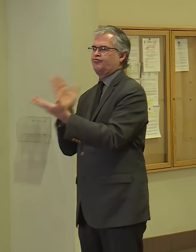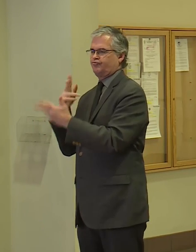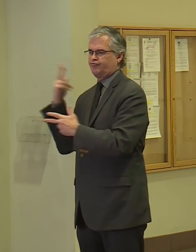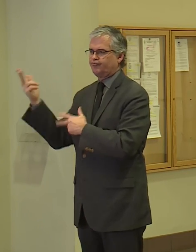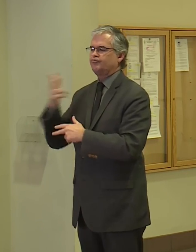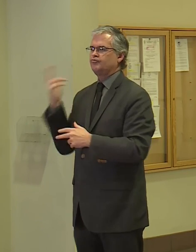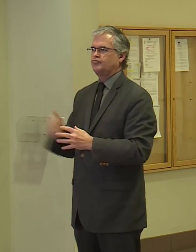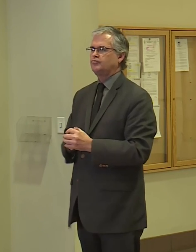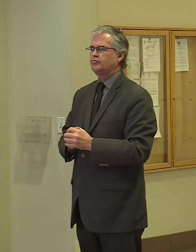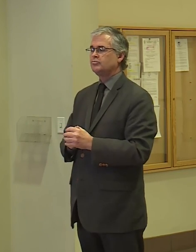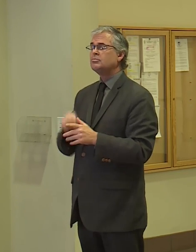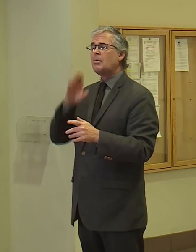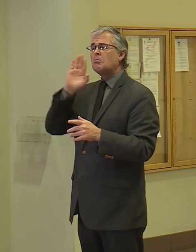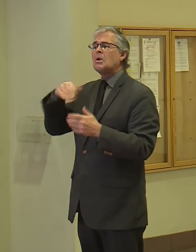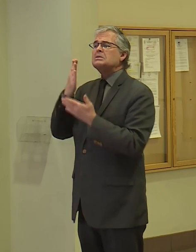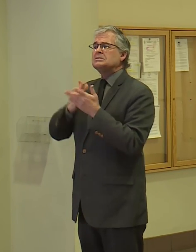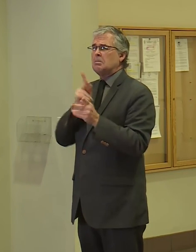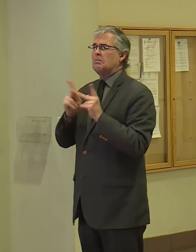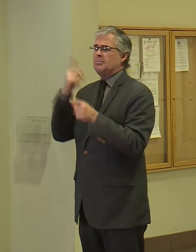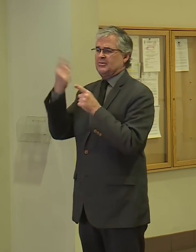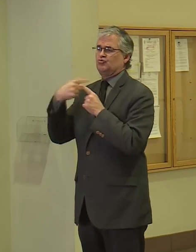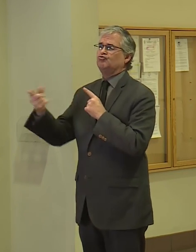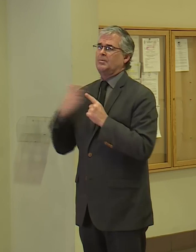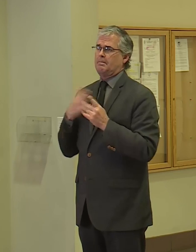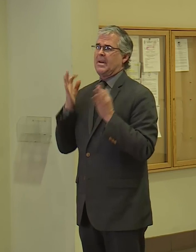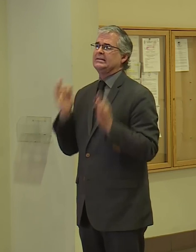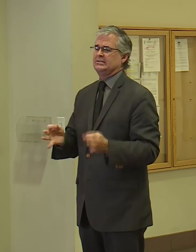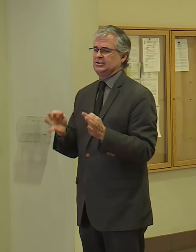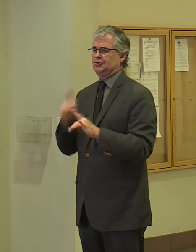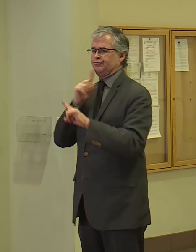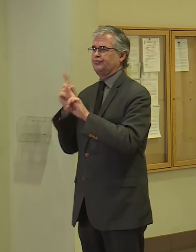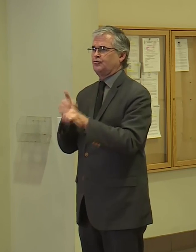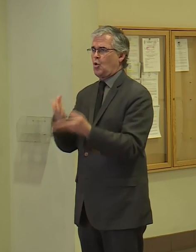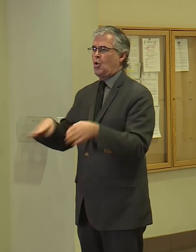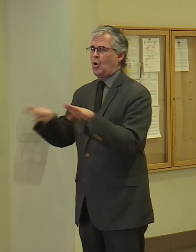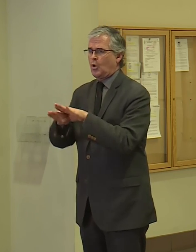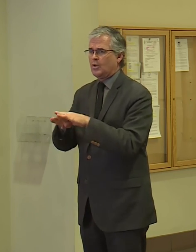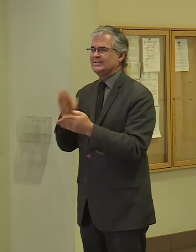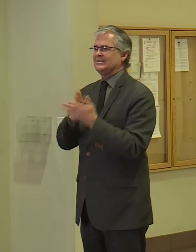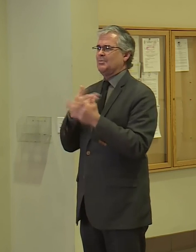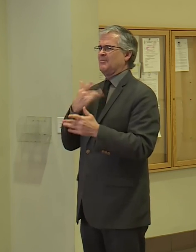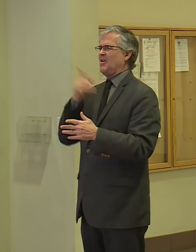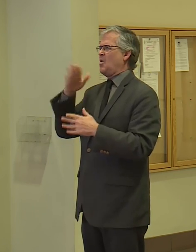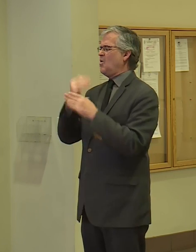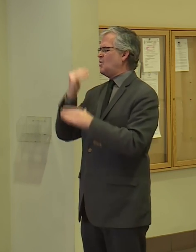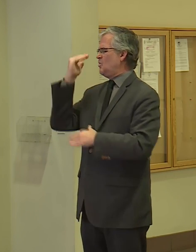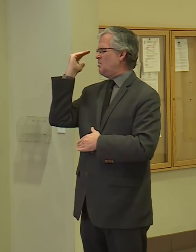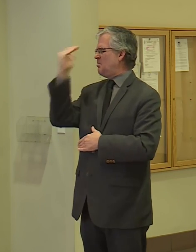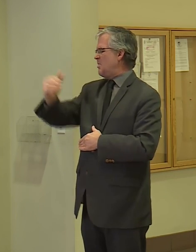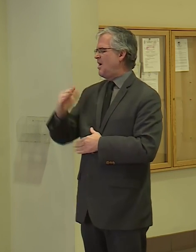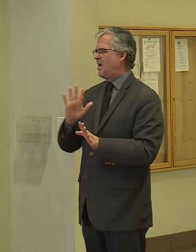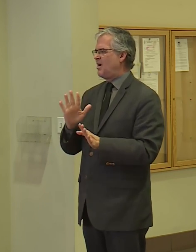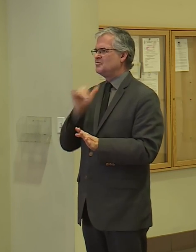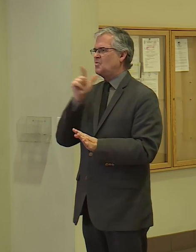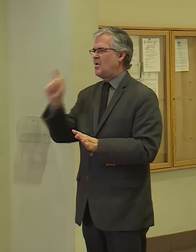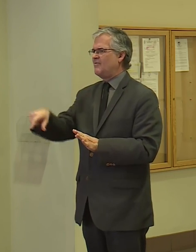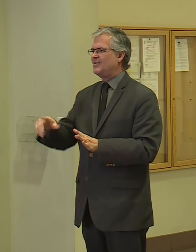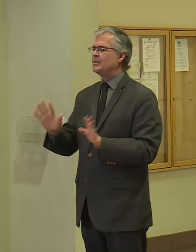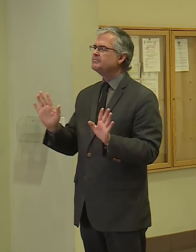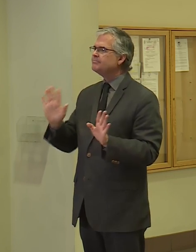some there will be some who will disagree with my decision some who will think this is an overreaction I want you to know I